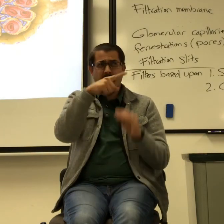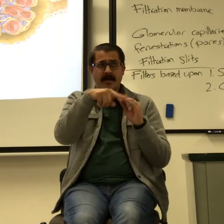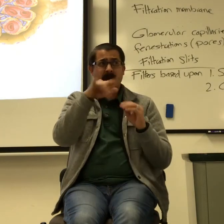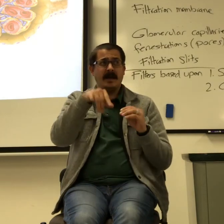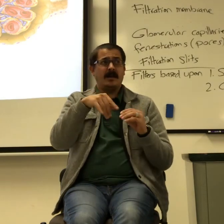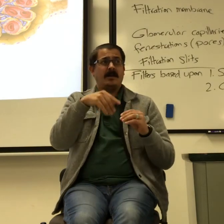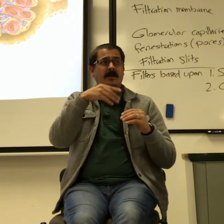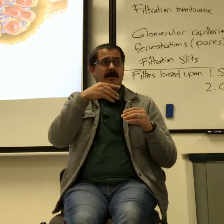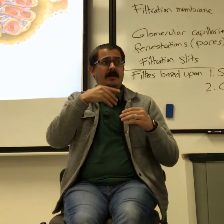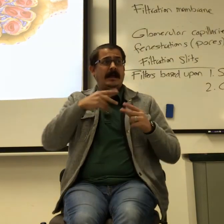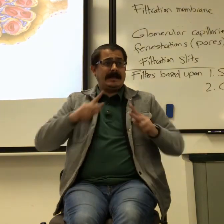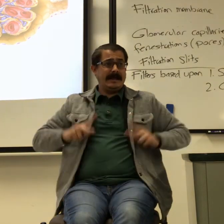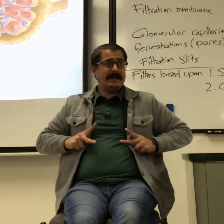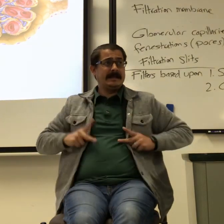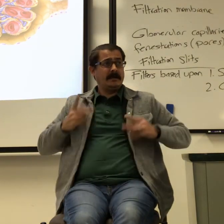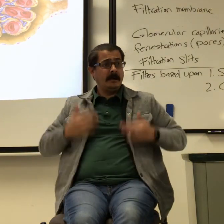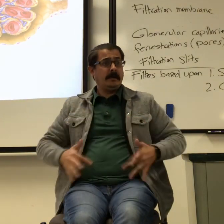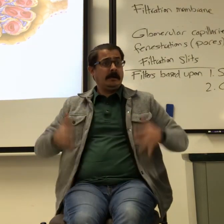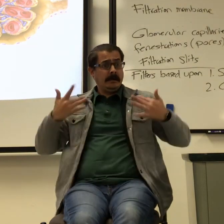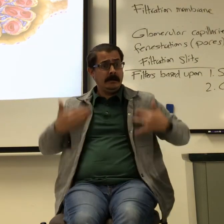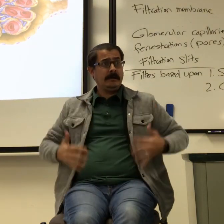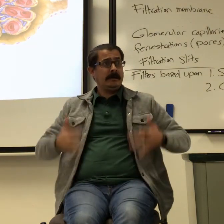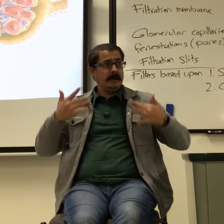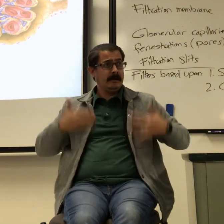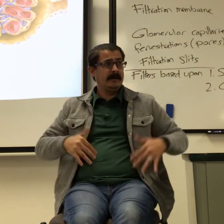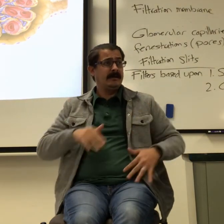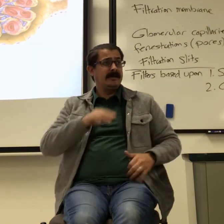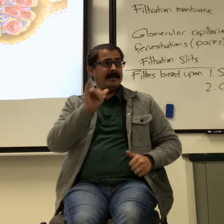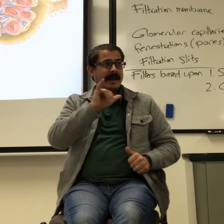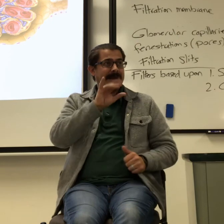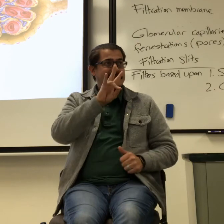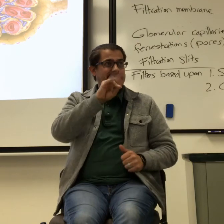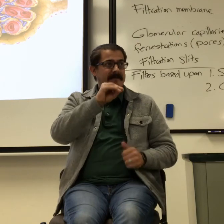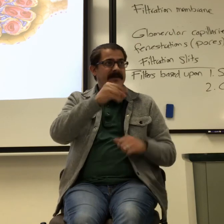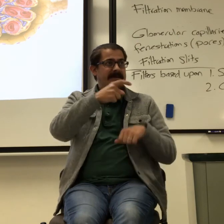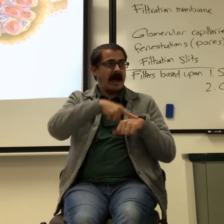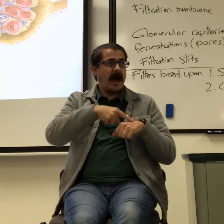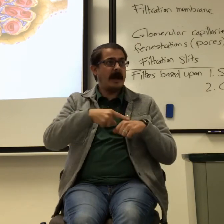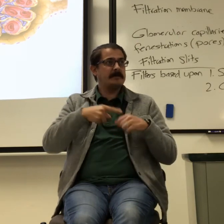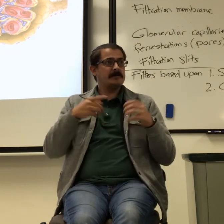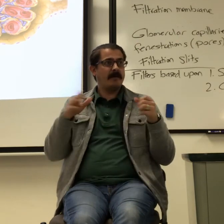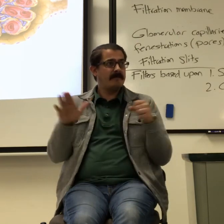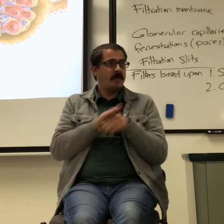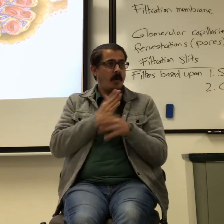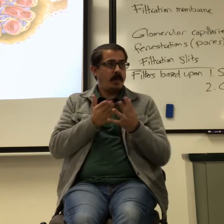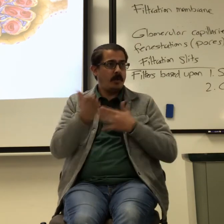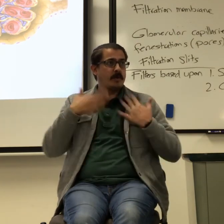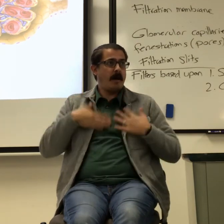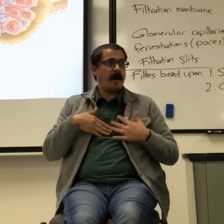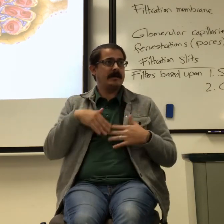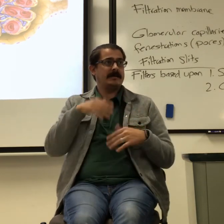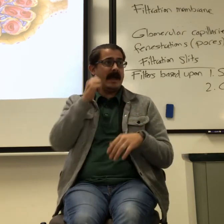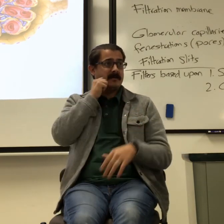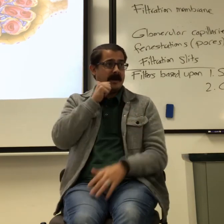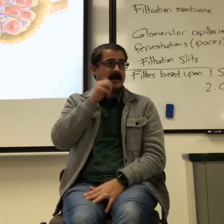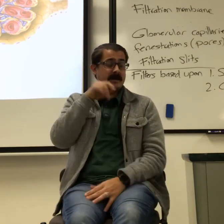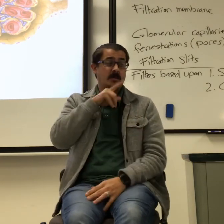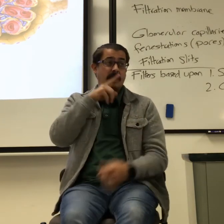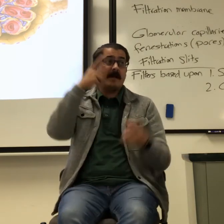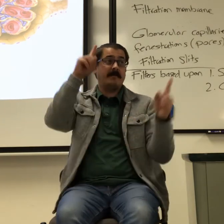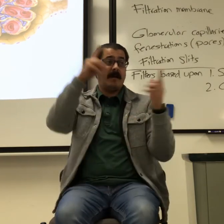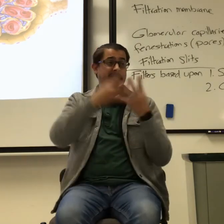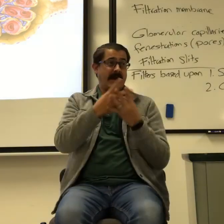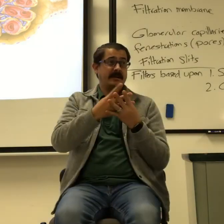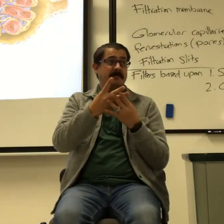putting through your blood like 70 times a day. And that's a real effective filtration